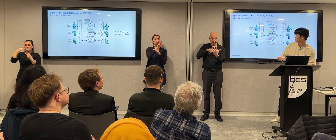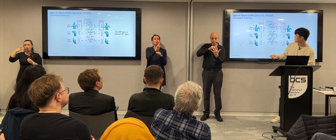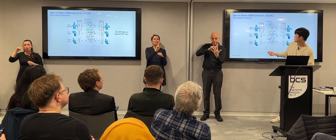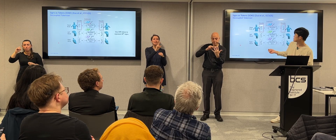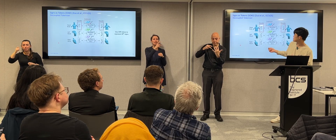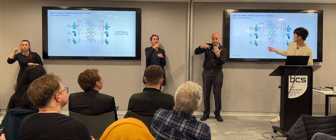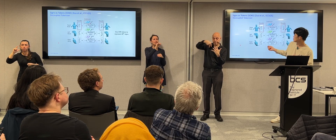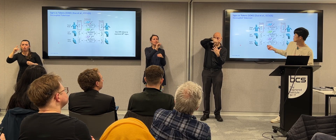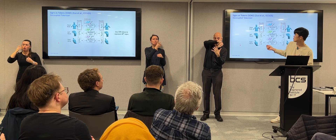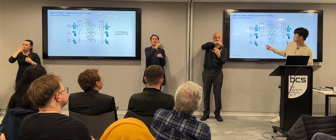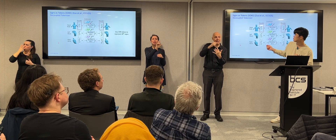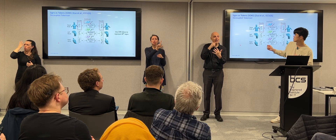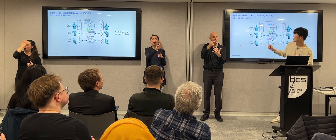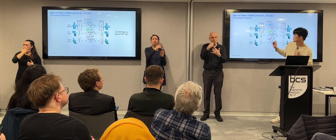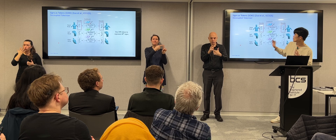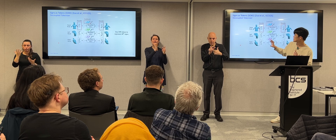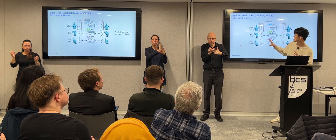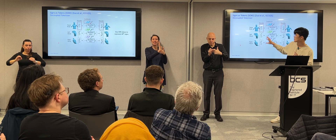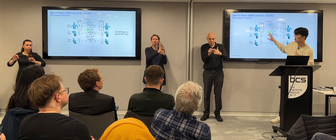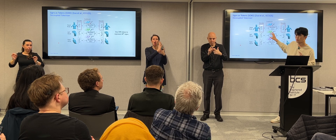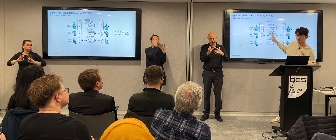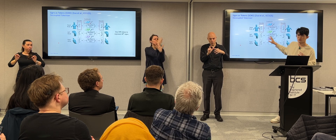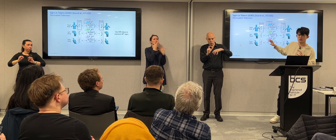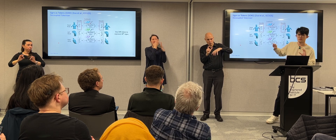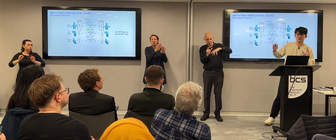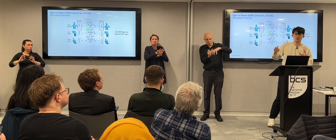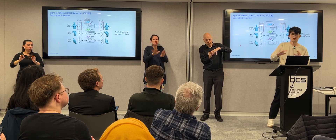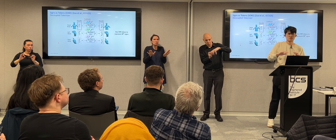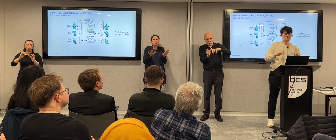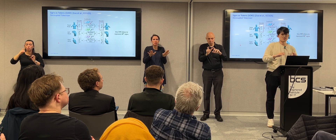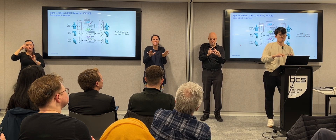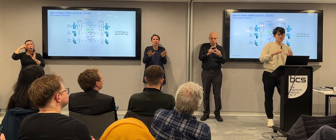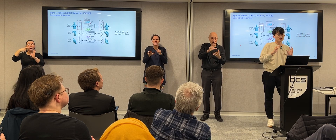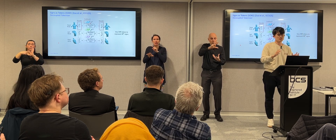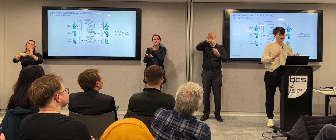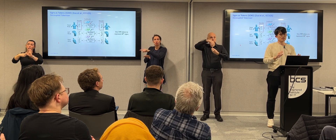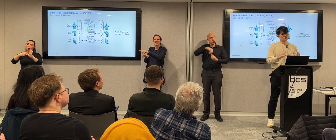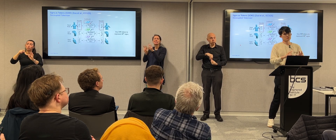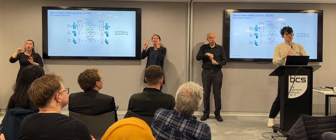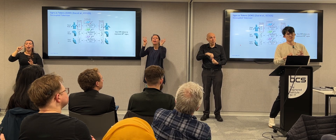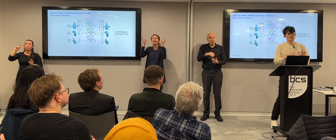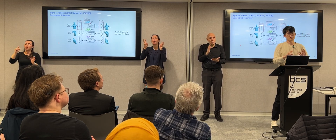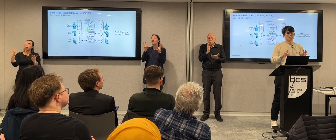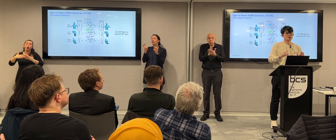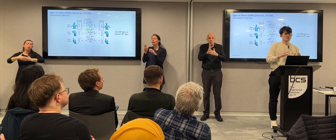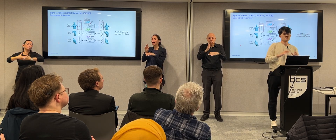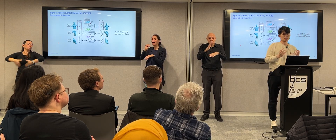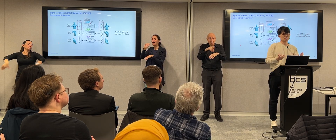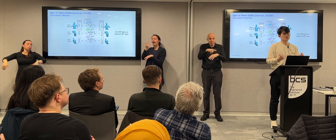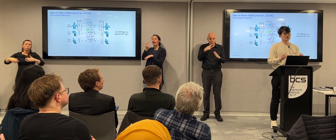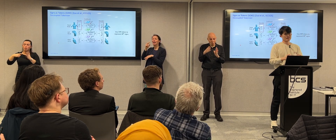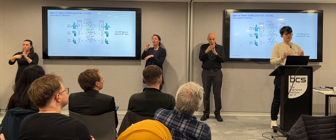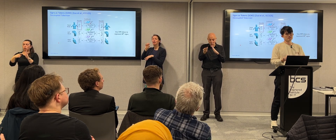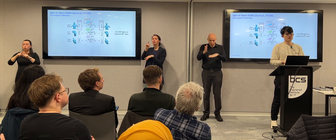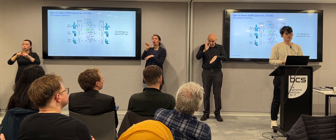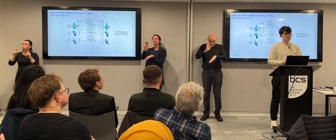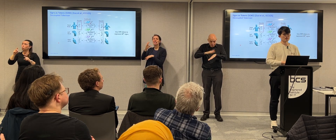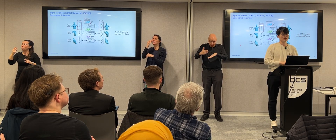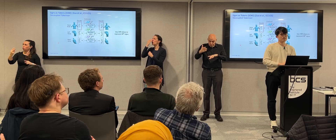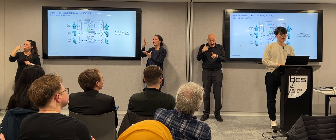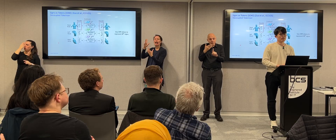images. So yeah, so I think our model is agnostic to the signer